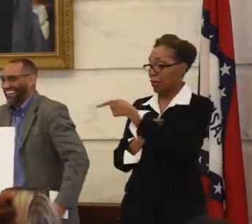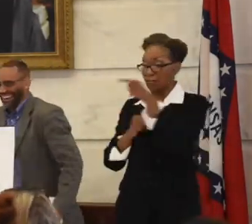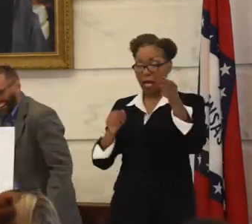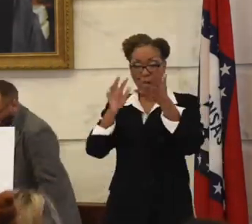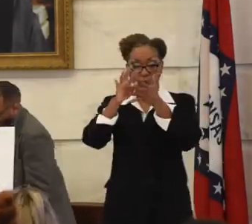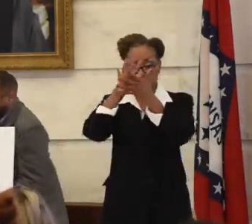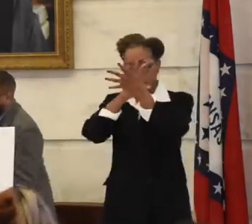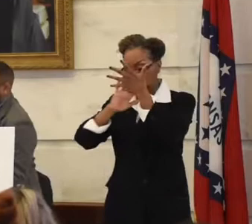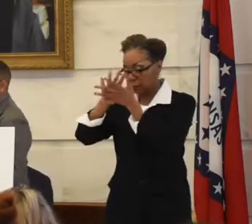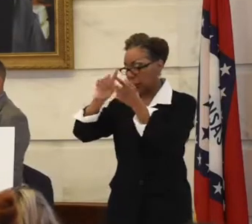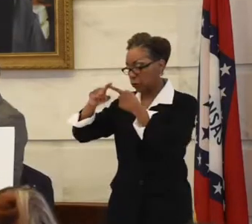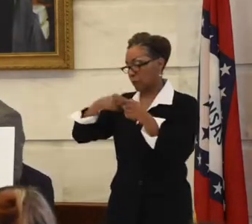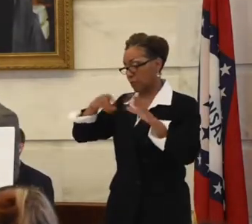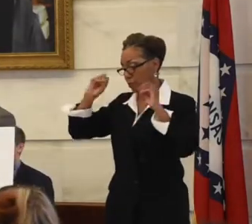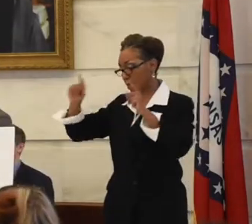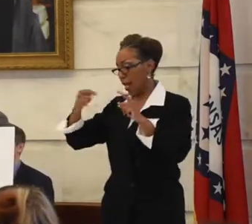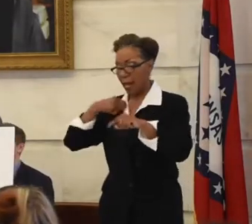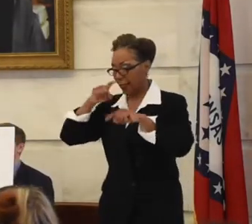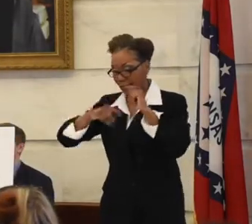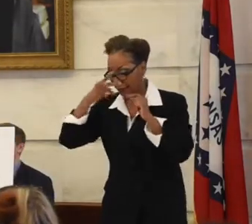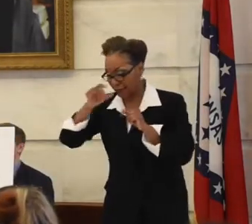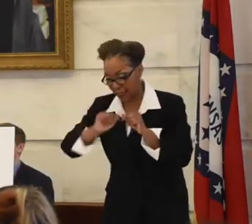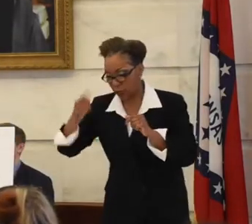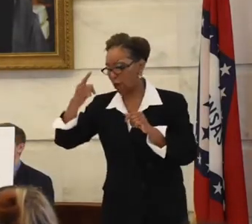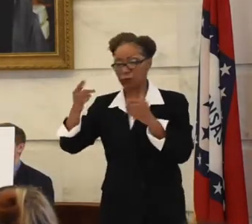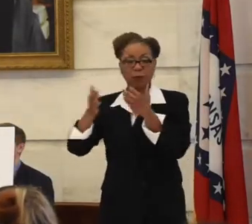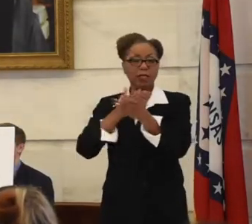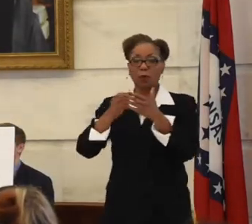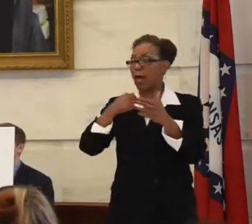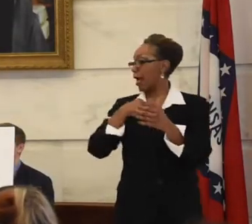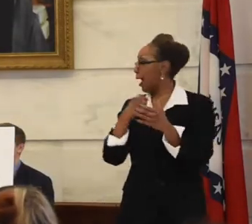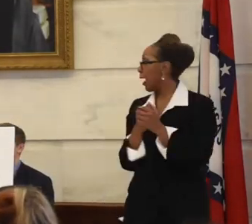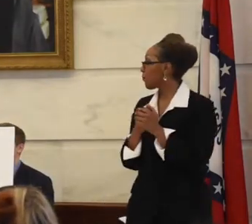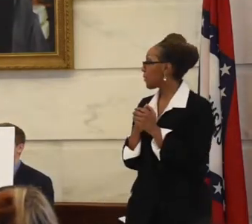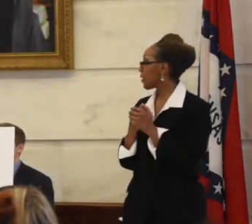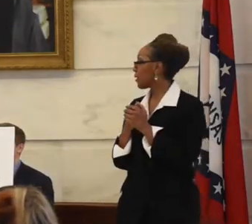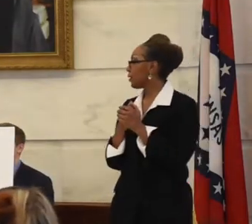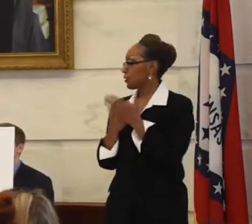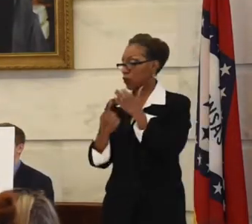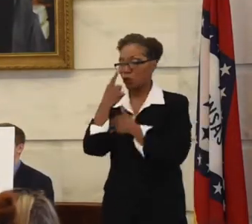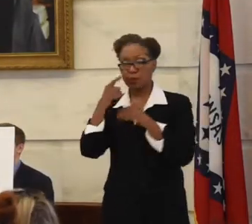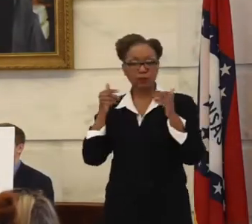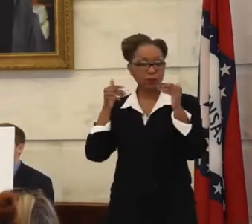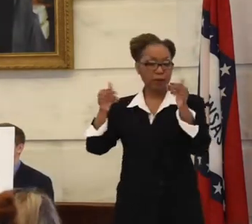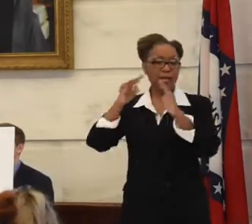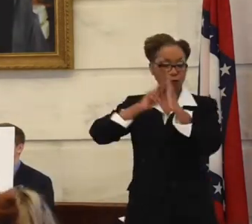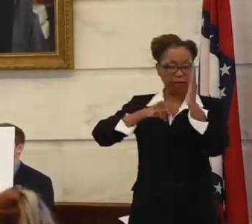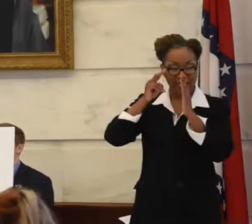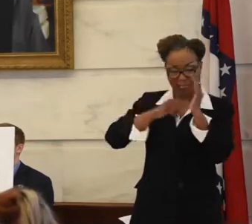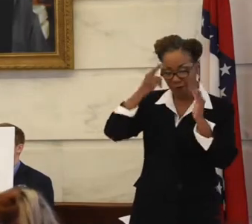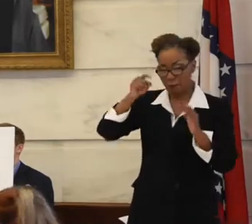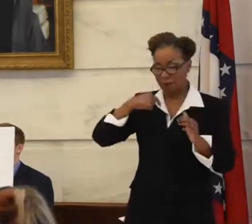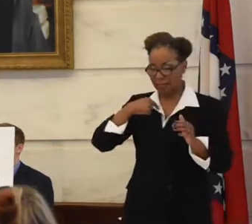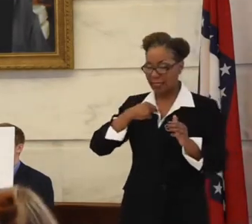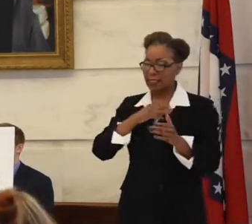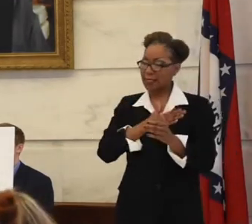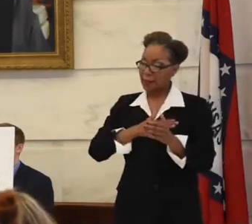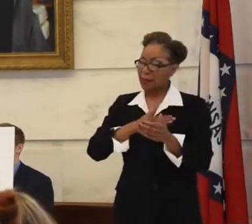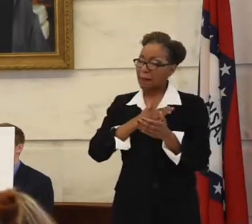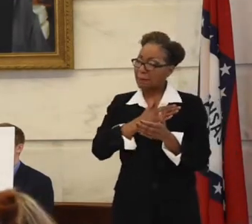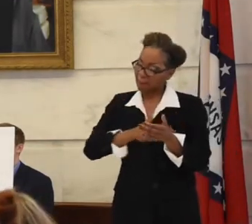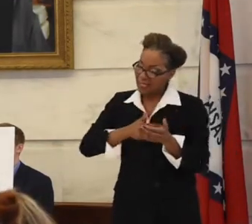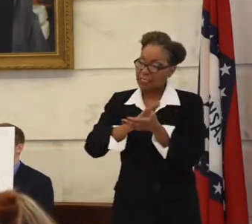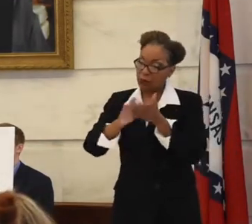I took in. You don't see anyone out there. So I asked him if he could go ahead and do a confirmation for me. Please forgive me.